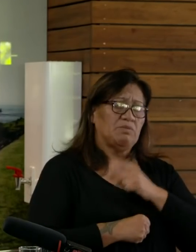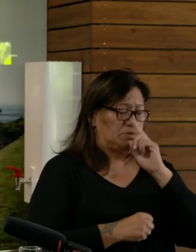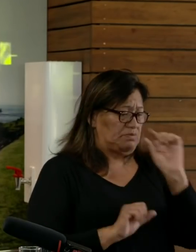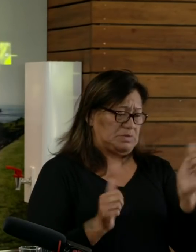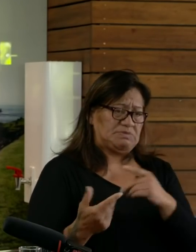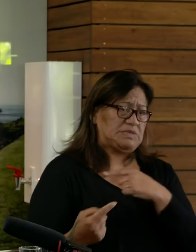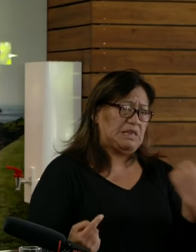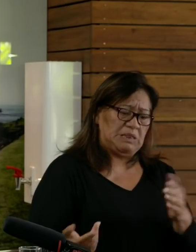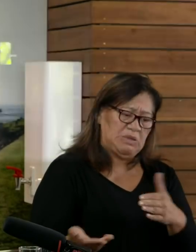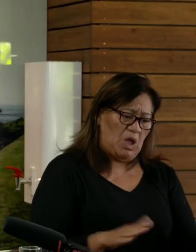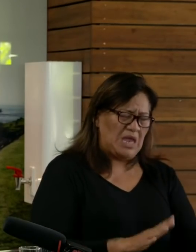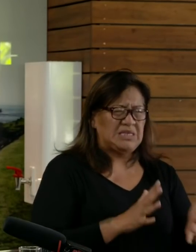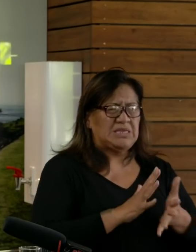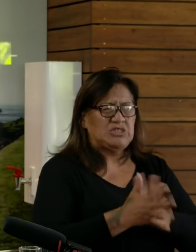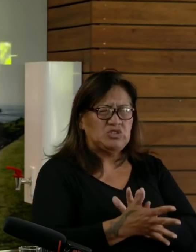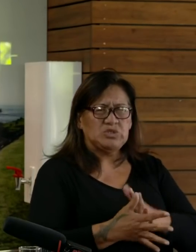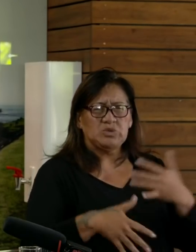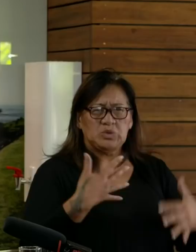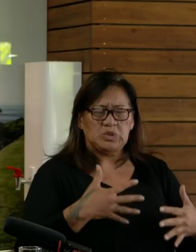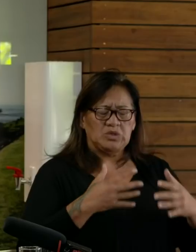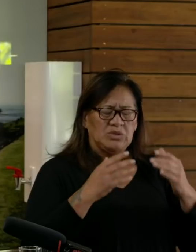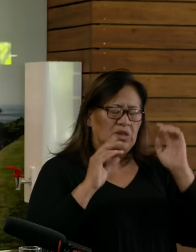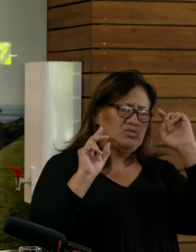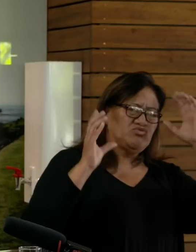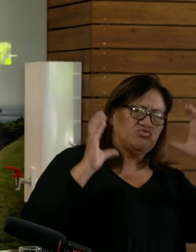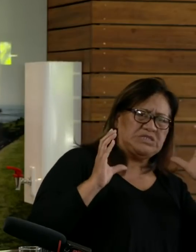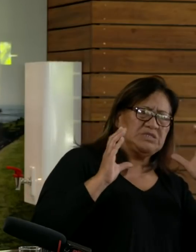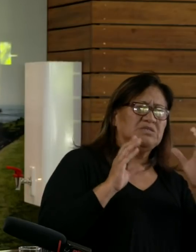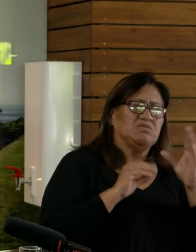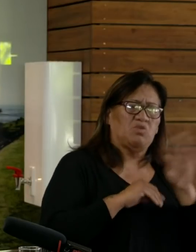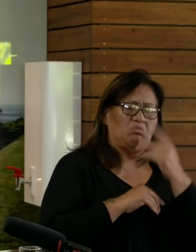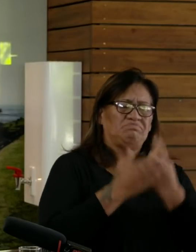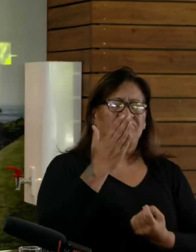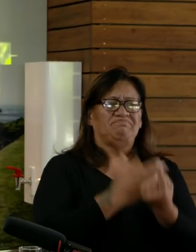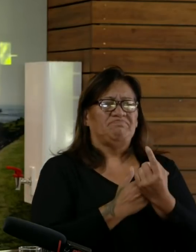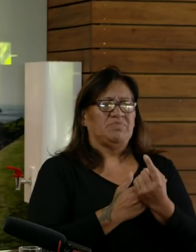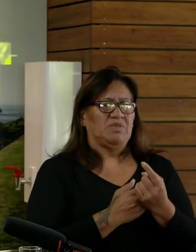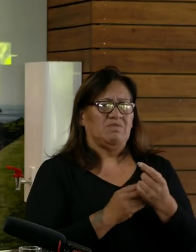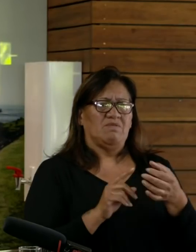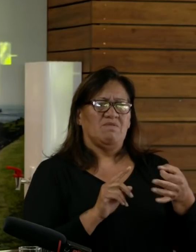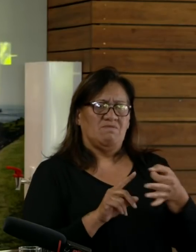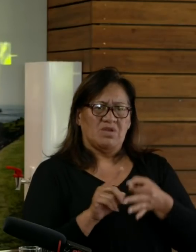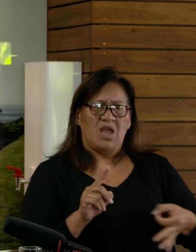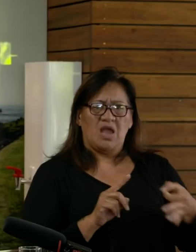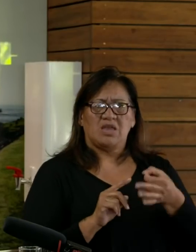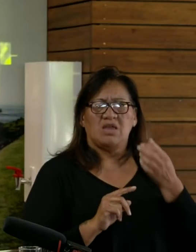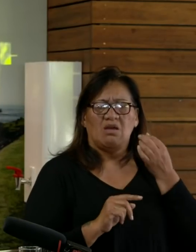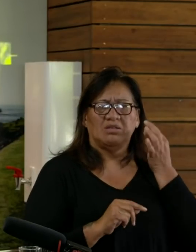killed, injured and traumatised by the tragic events on Whakaare White